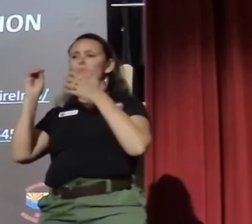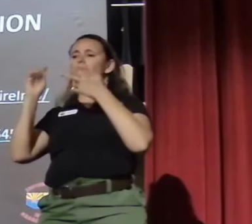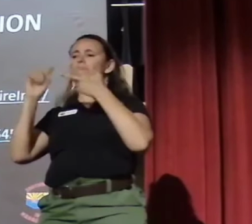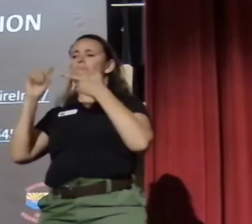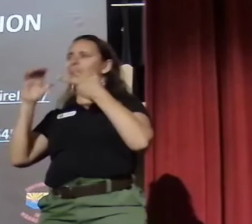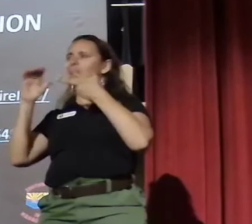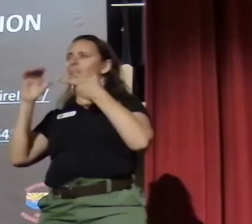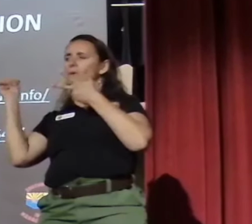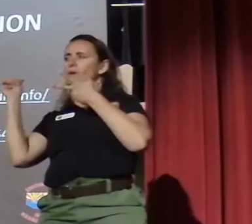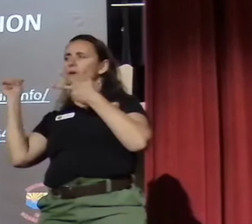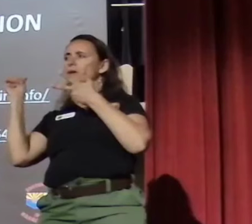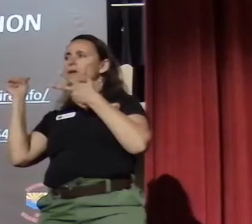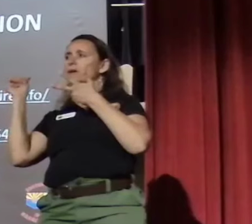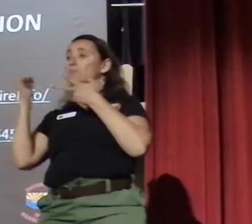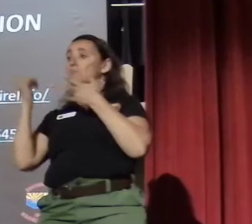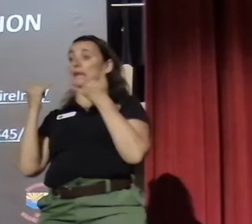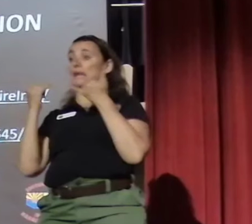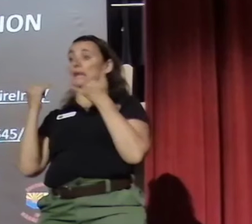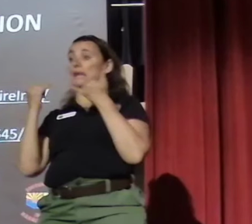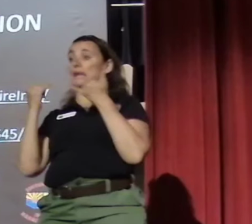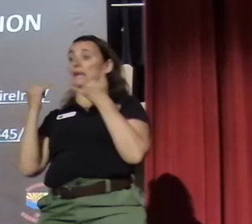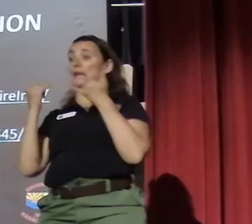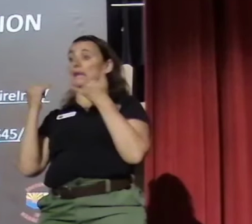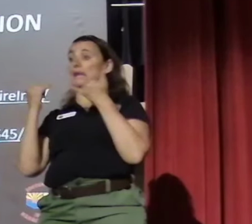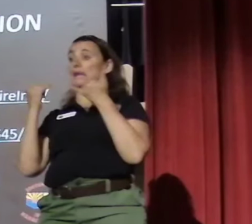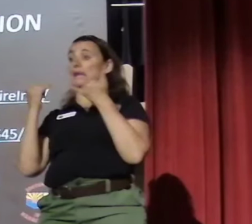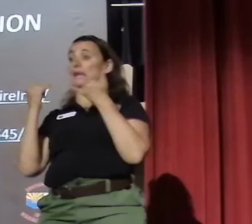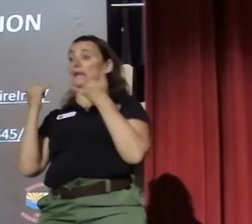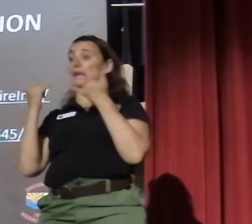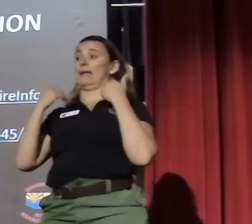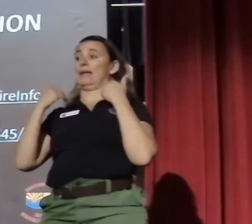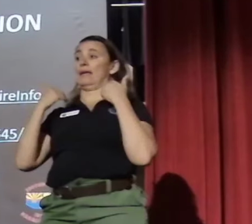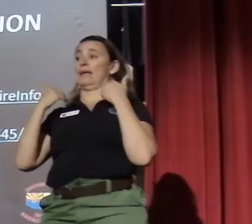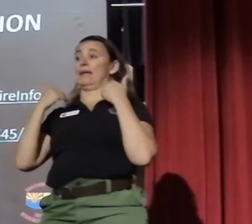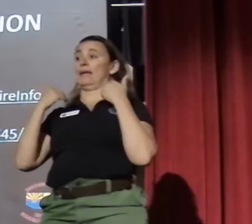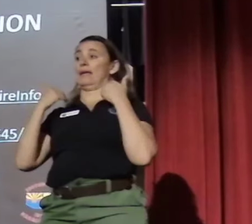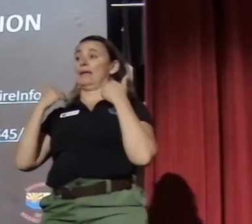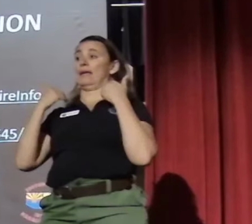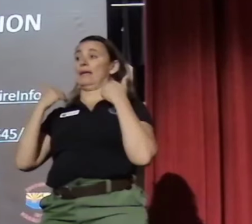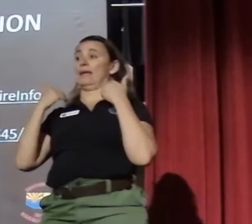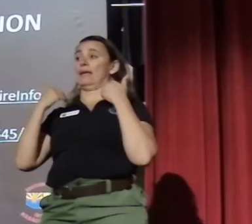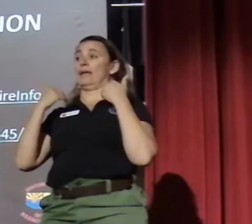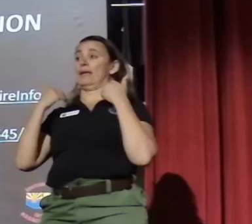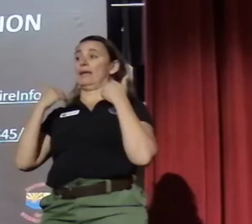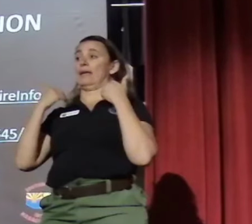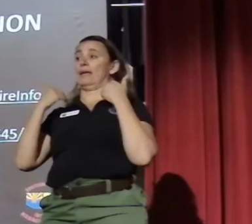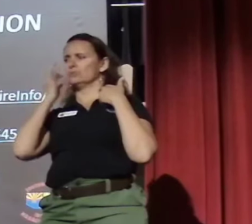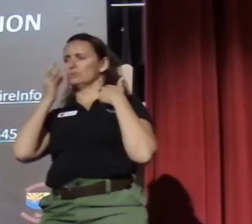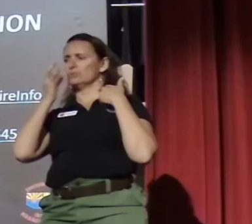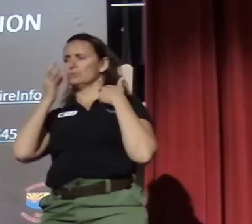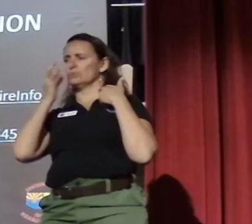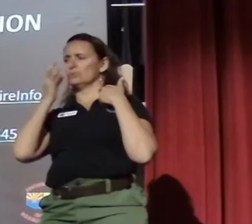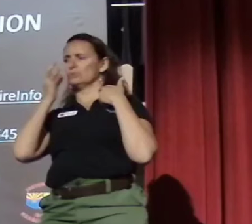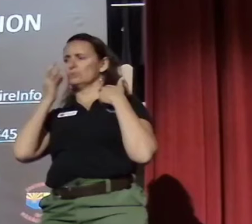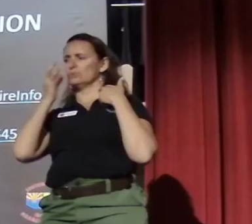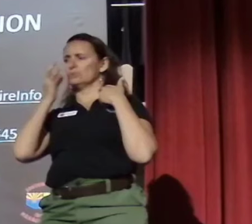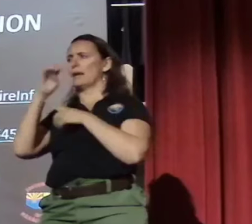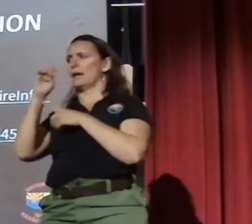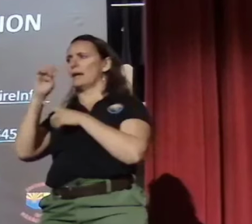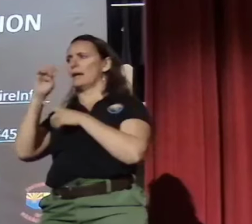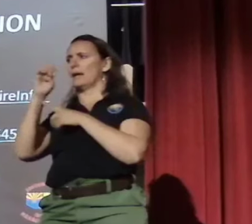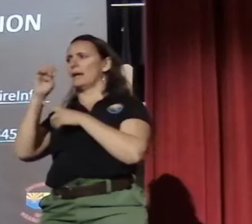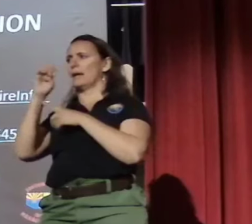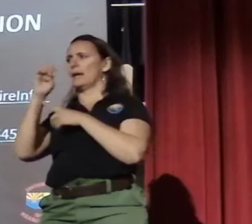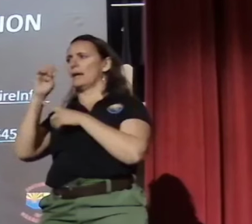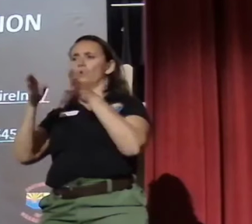And so right now we have our guests here from Strawberry and Pine, and the road is closed to